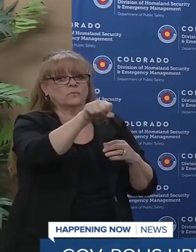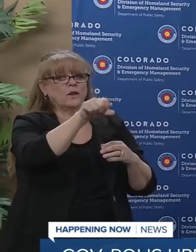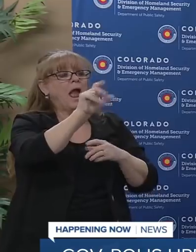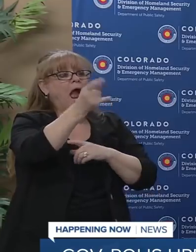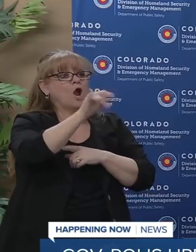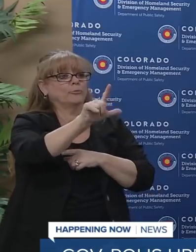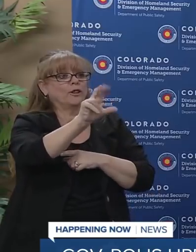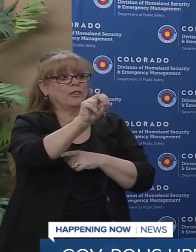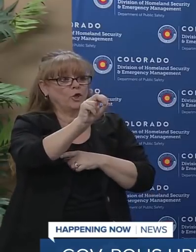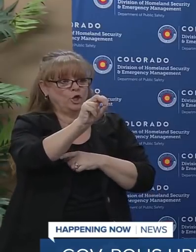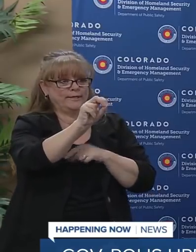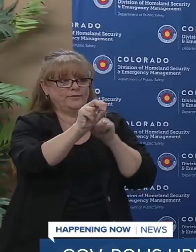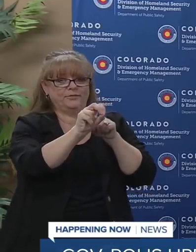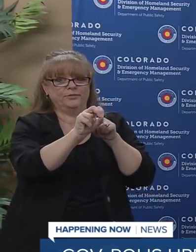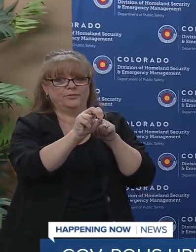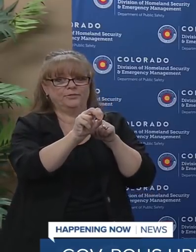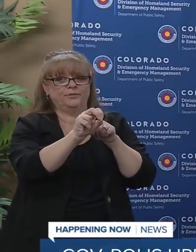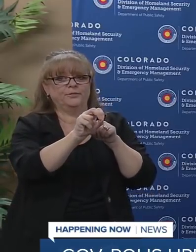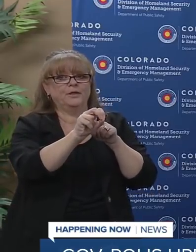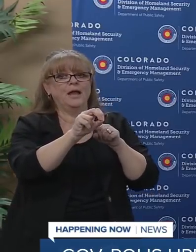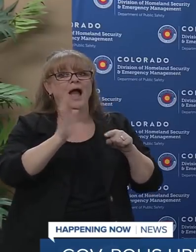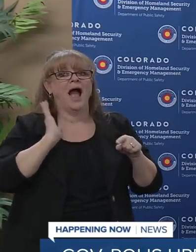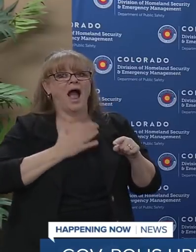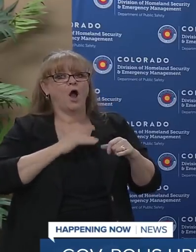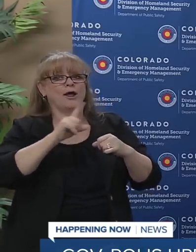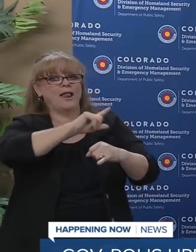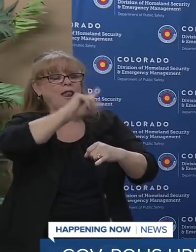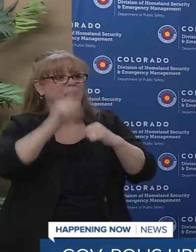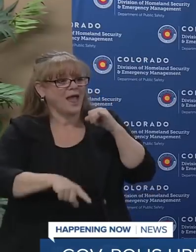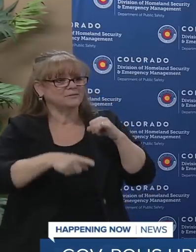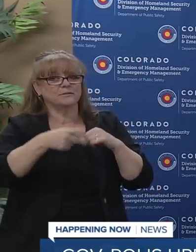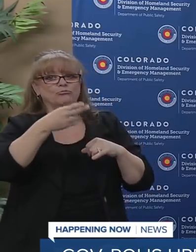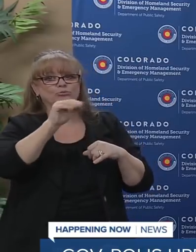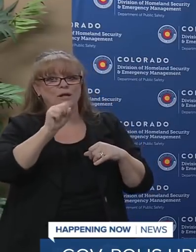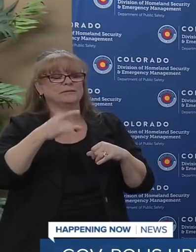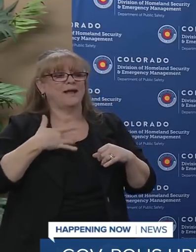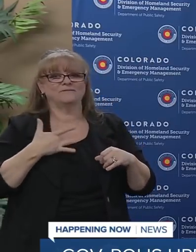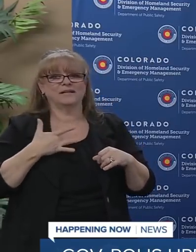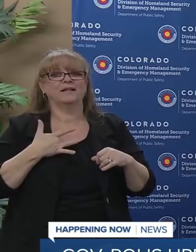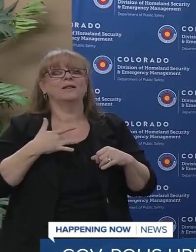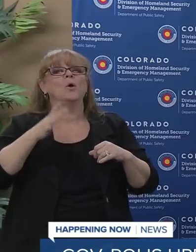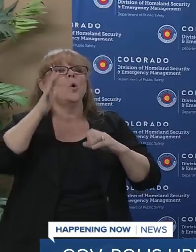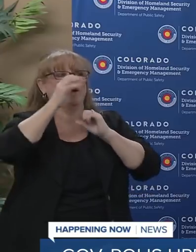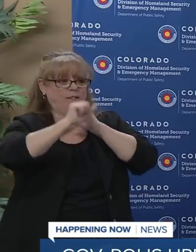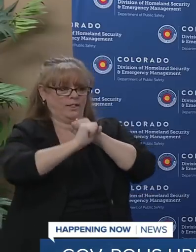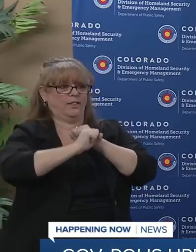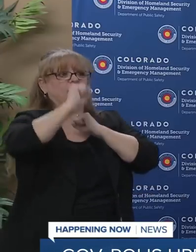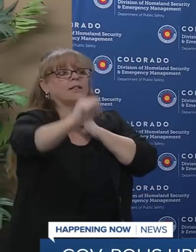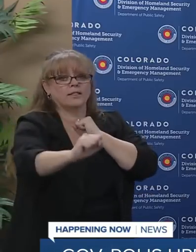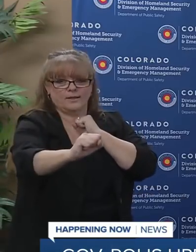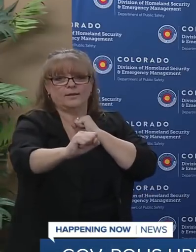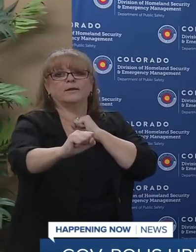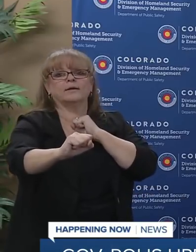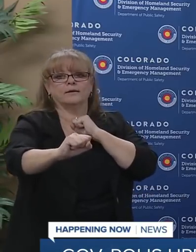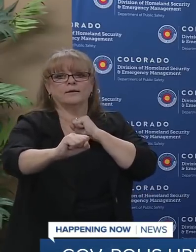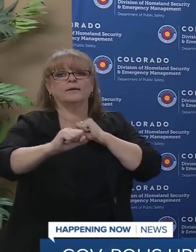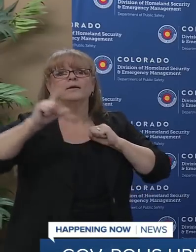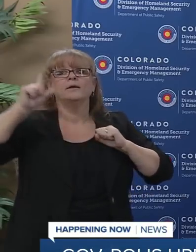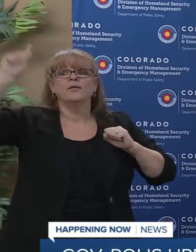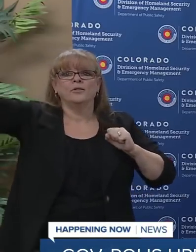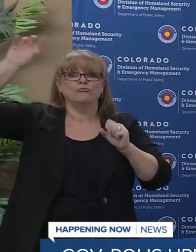last press availability. It is very likely that will need to be extended. The president has set April 30th as a date.